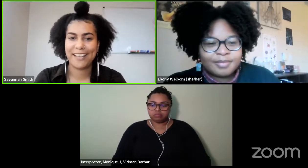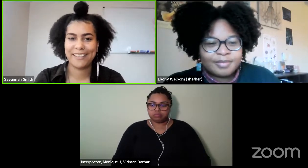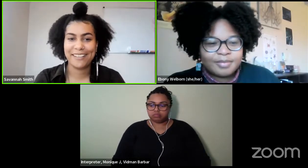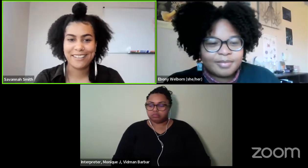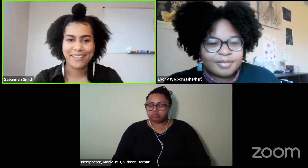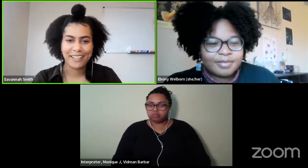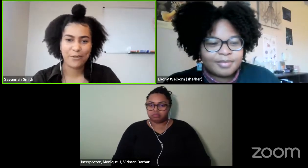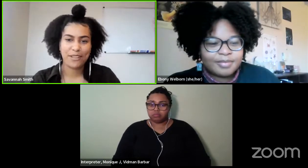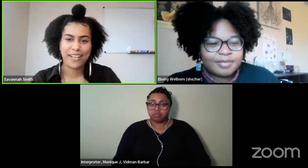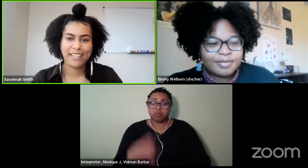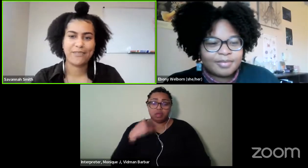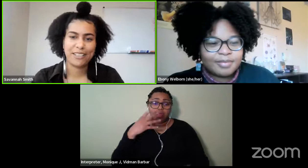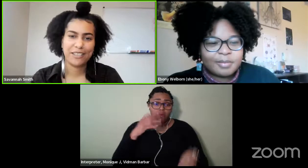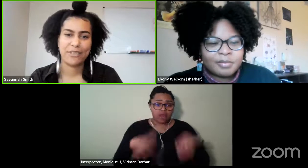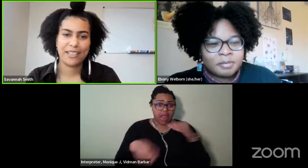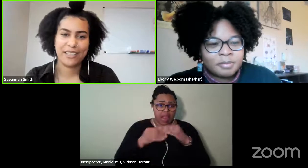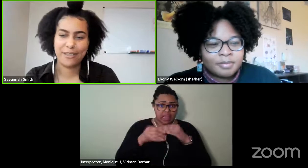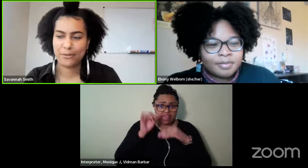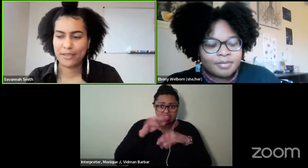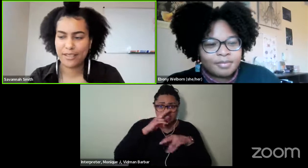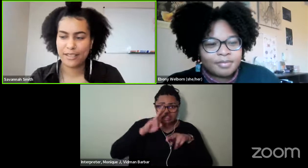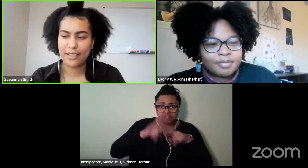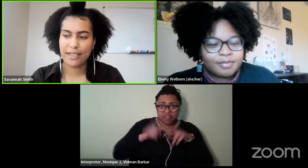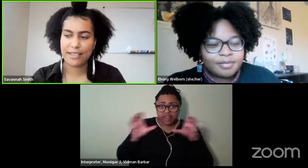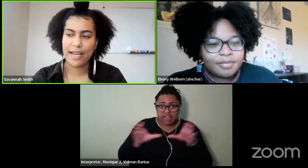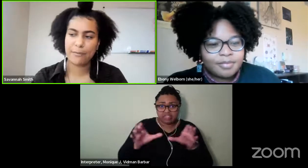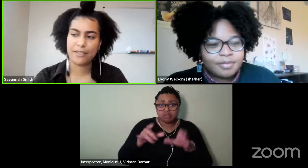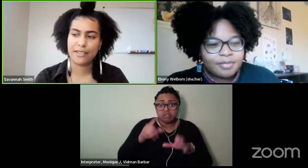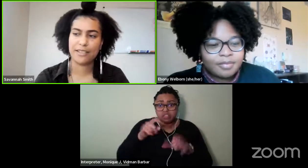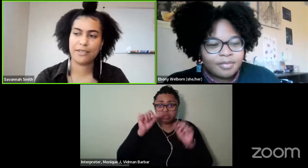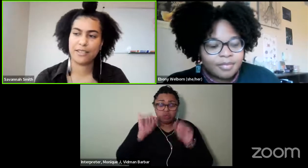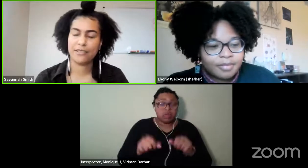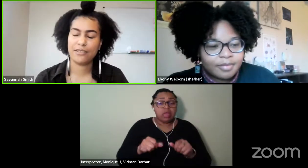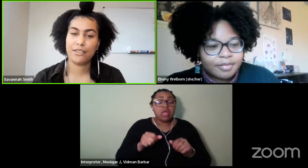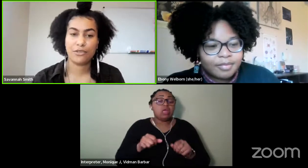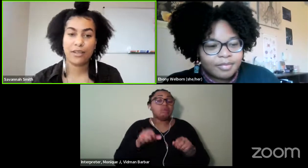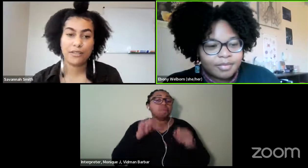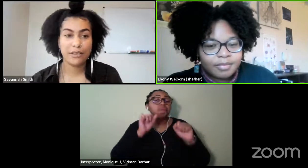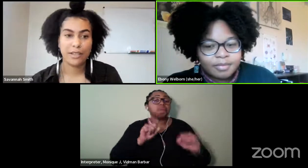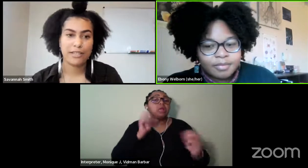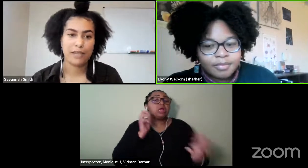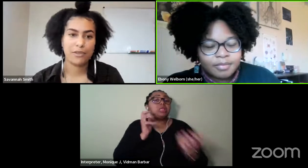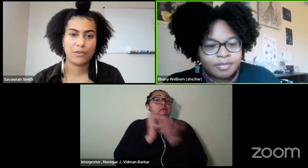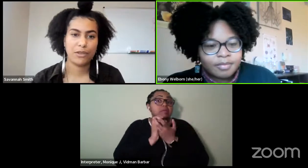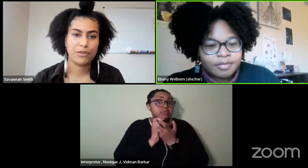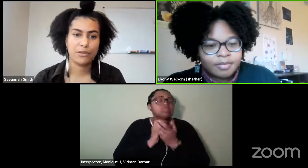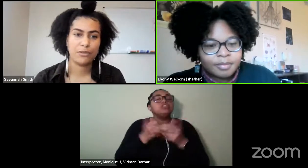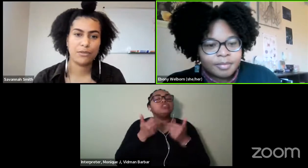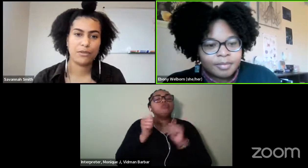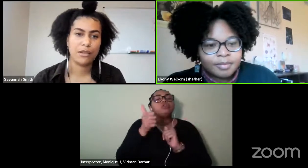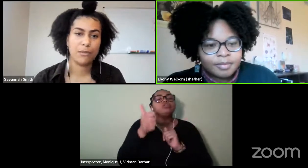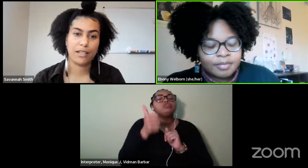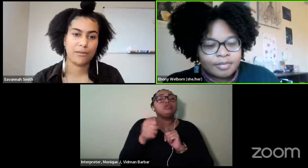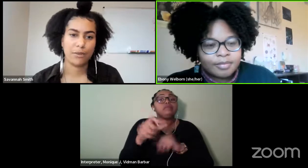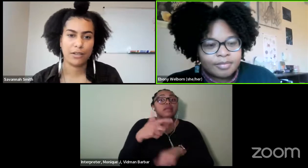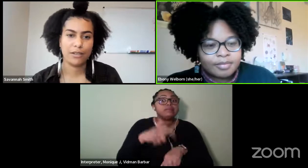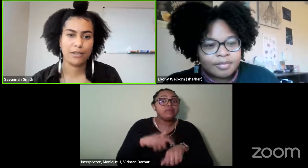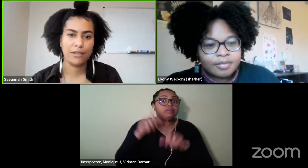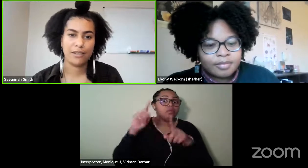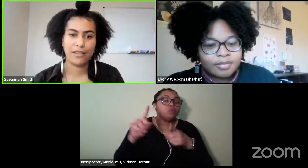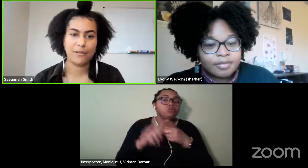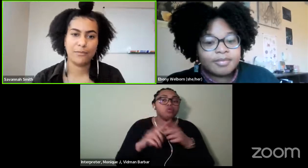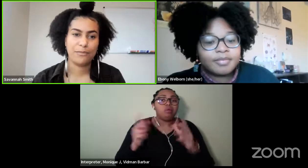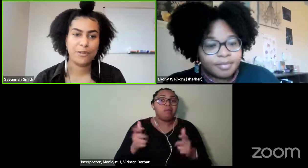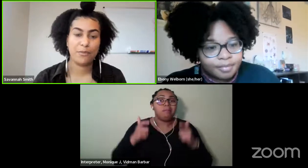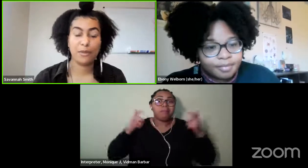I want to add that this is like a fun activity that you can kind of adapt and even try yourself next time you go to a body of